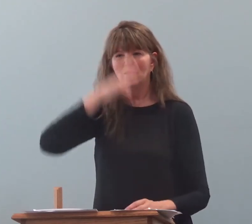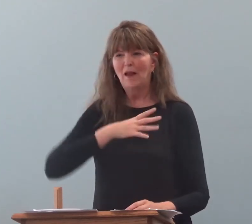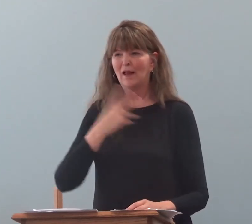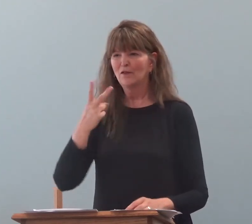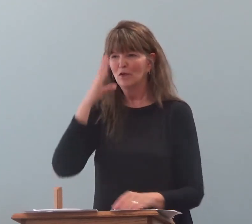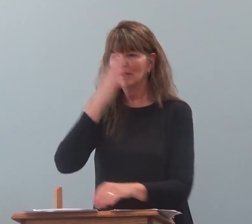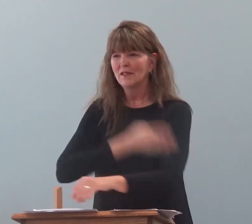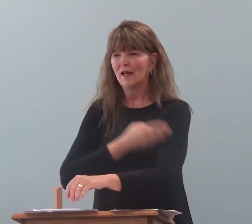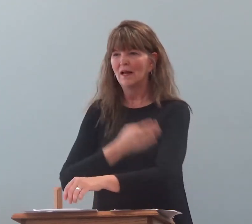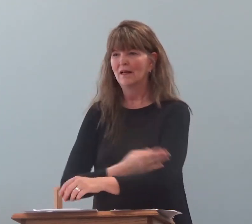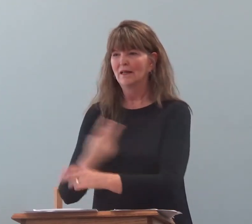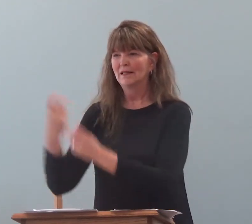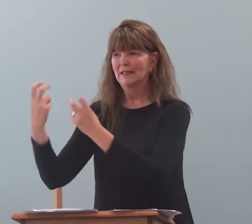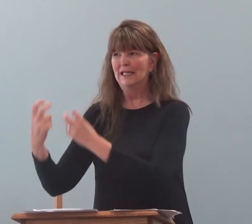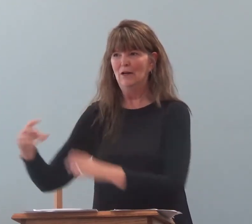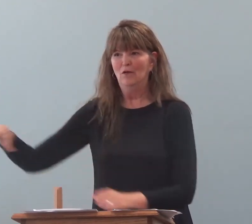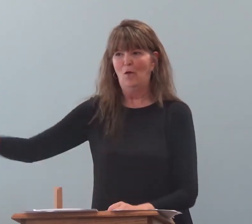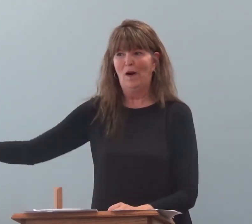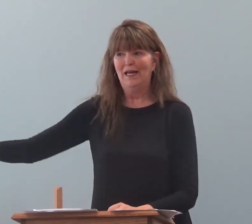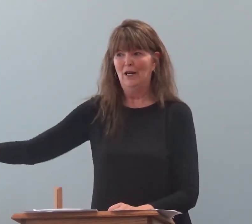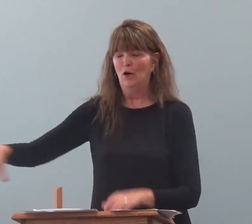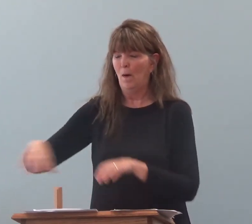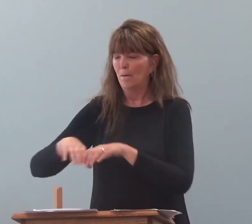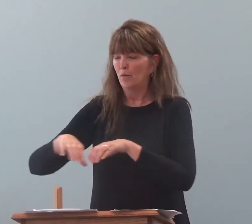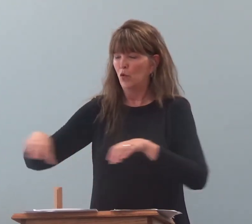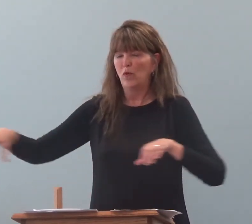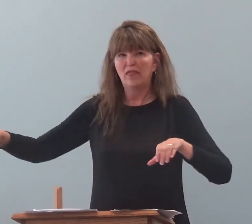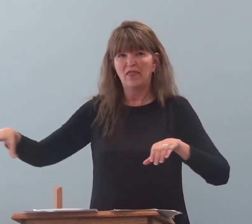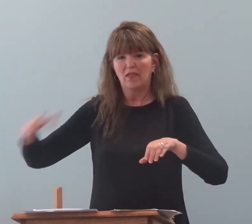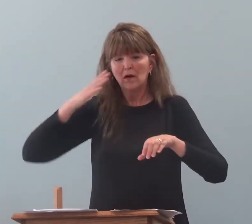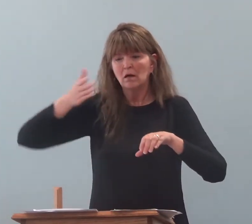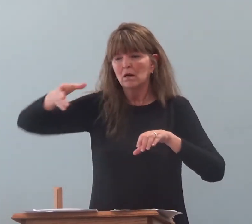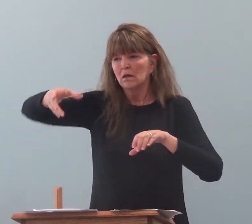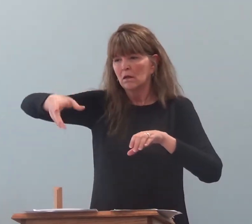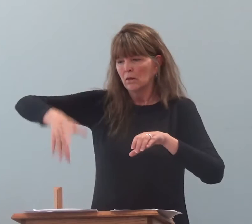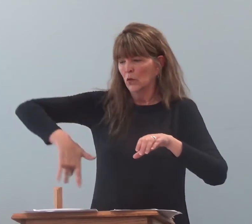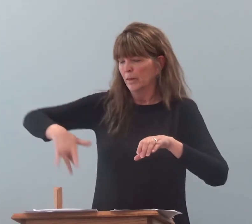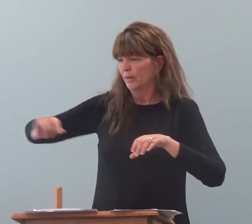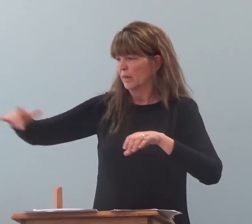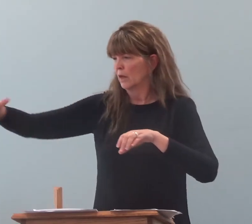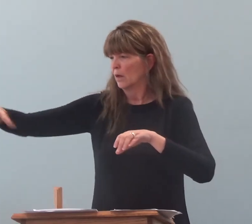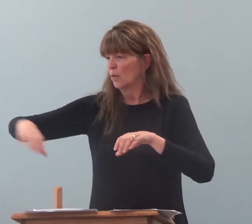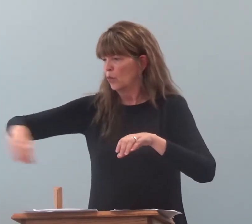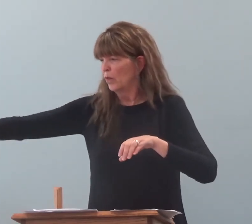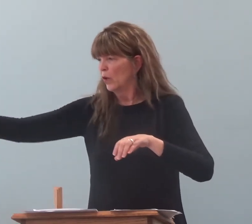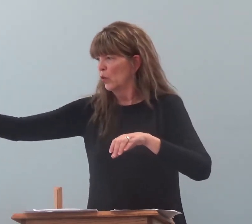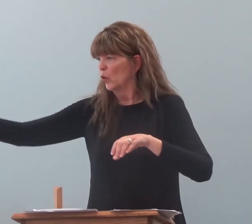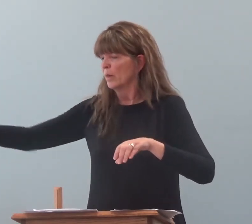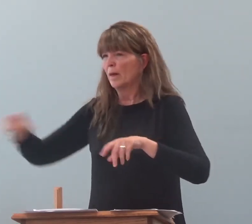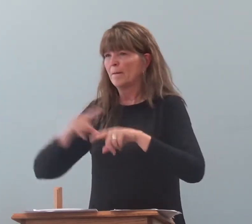paranoid because there was a couple with a couple of sons sitting on the setting at the